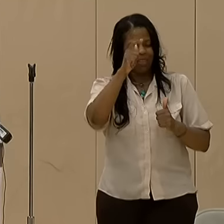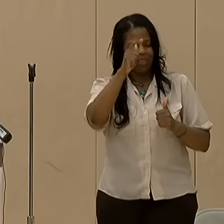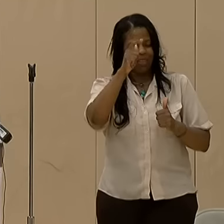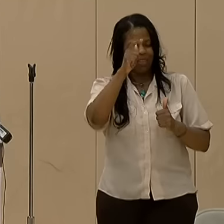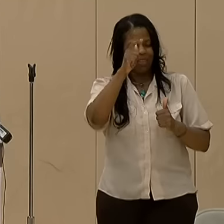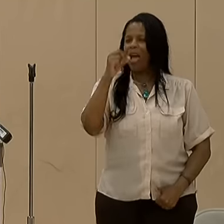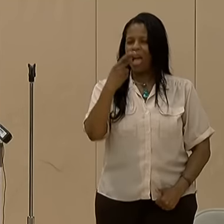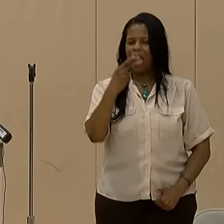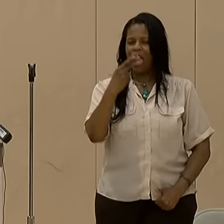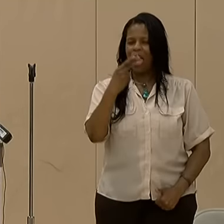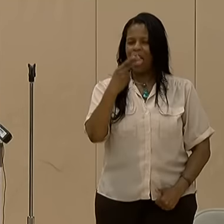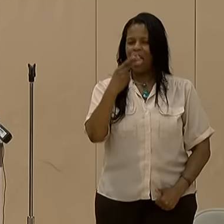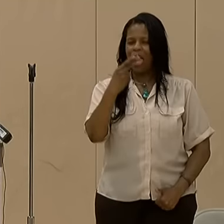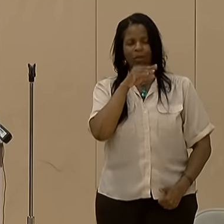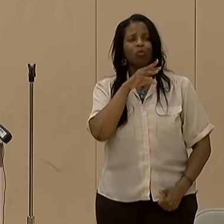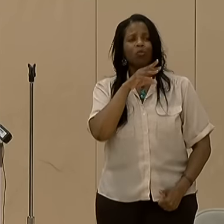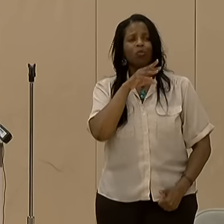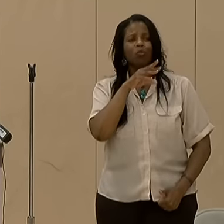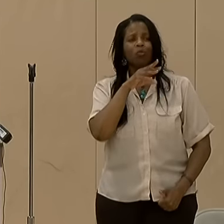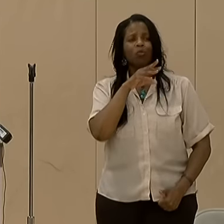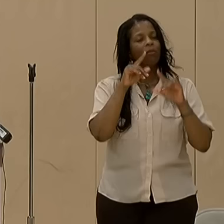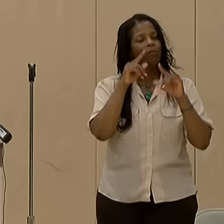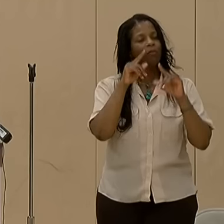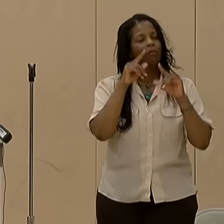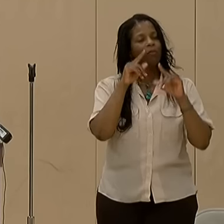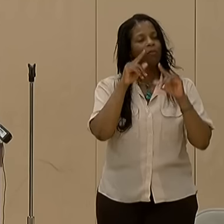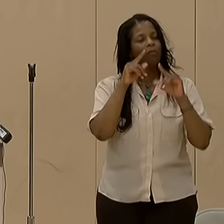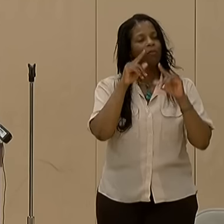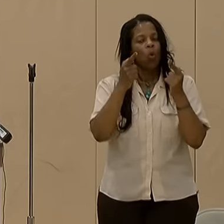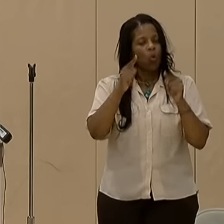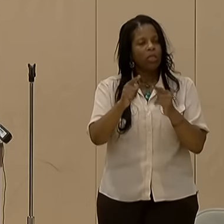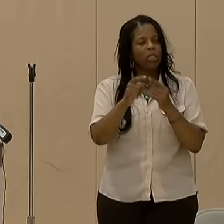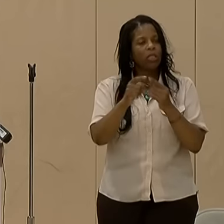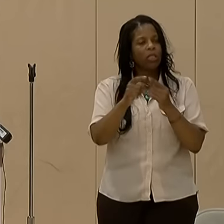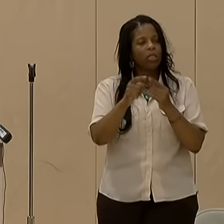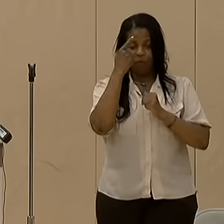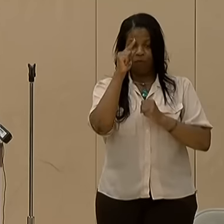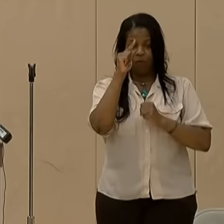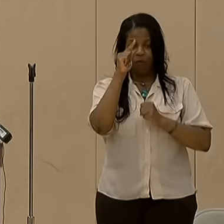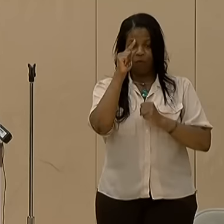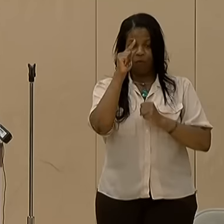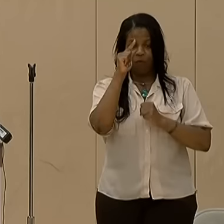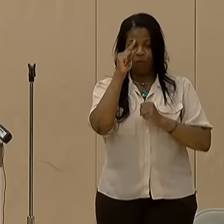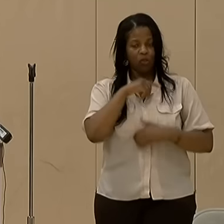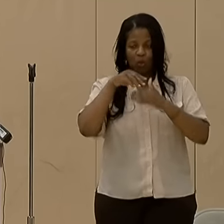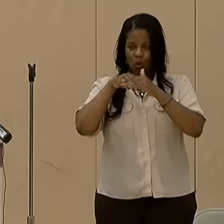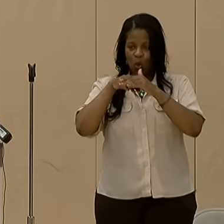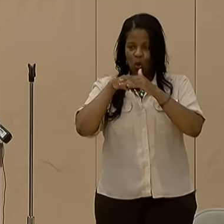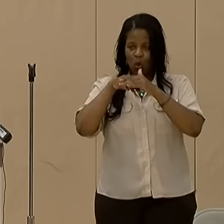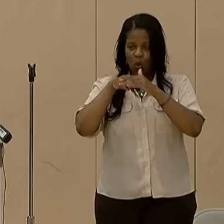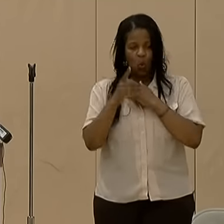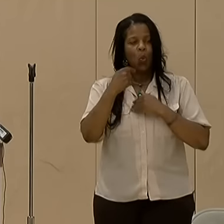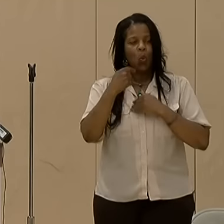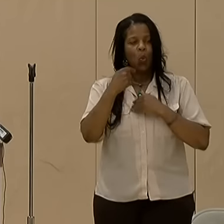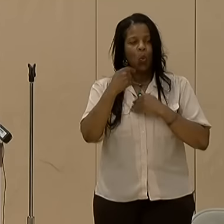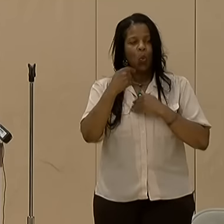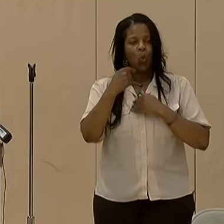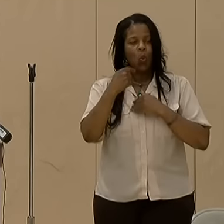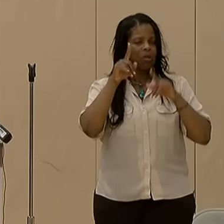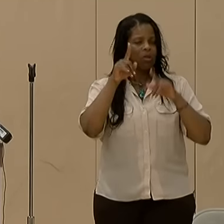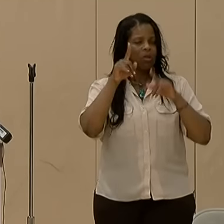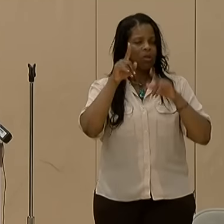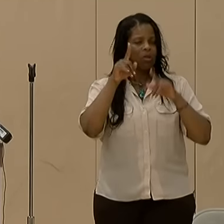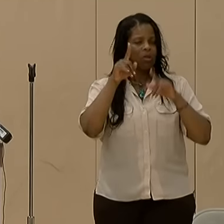Again, we've got teams standing by. As soon as we get the all clear that it's safe for us to go in there, we will start conducting tests to make sure that